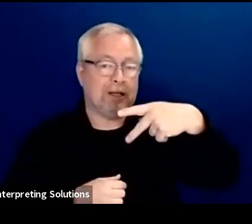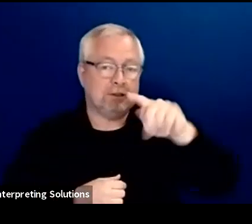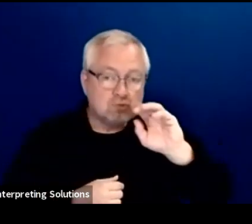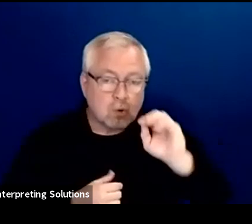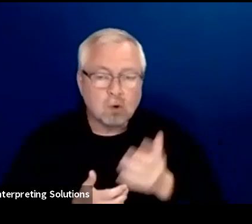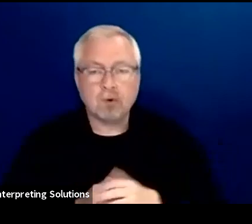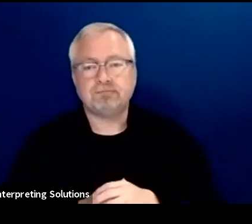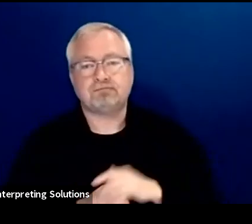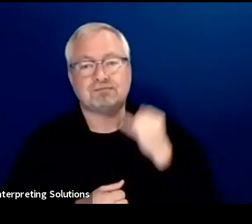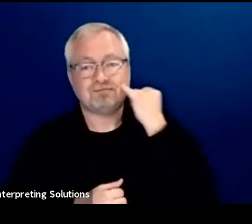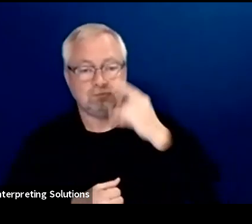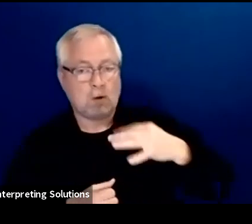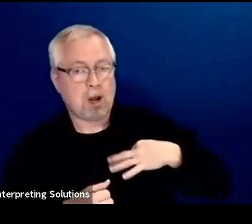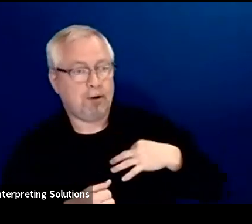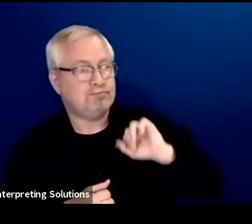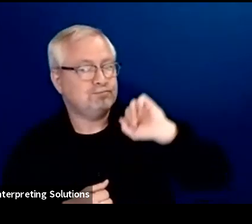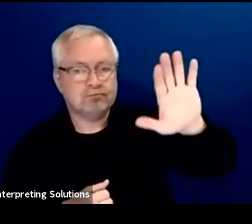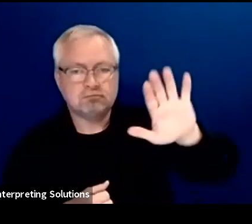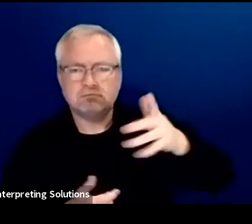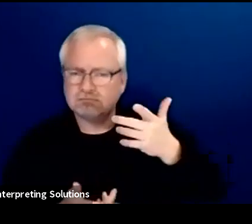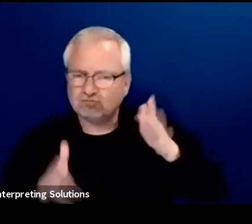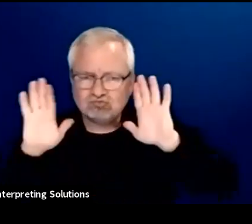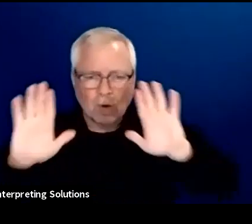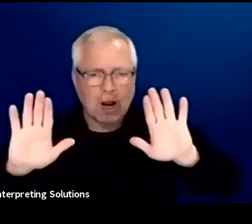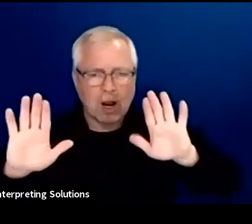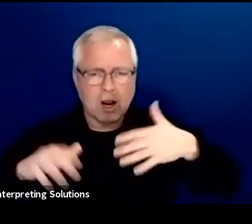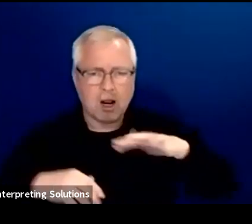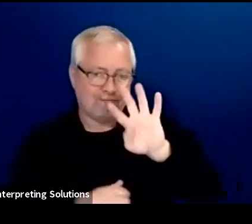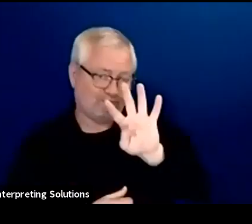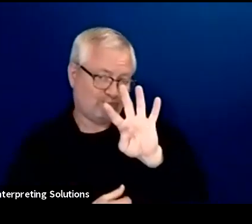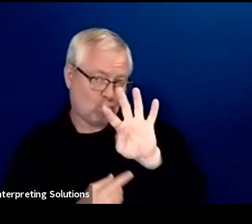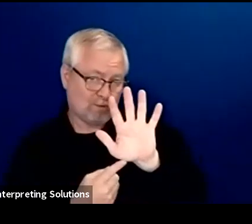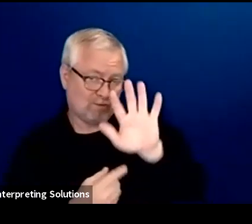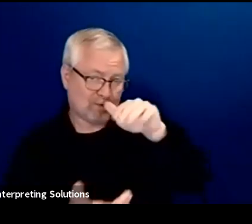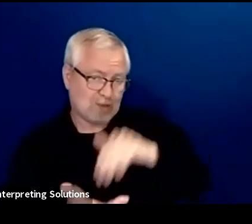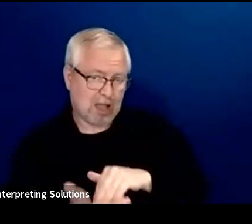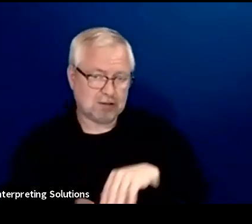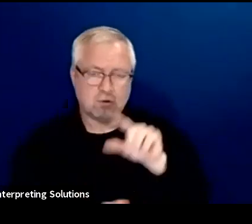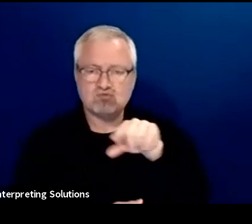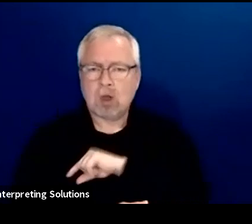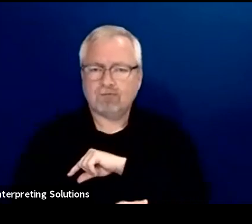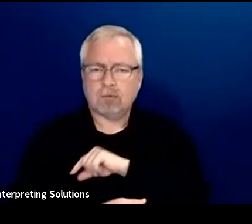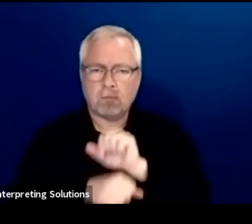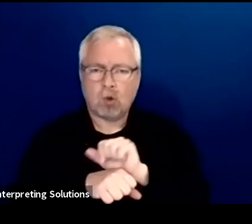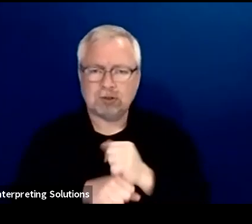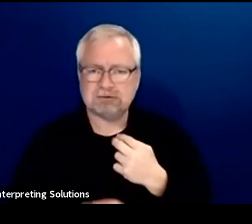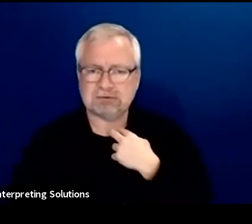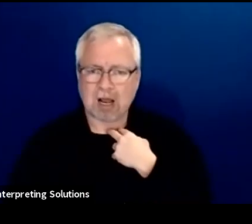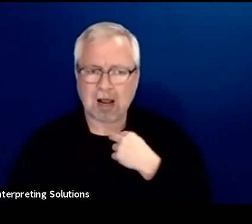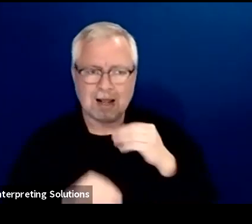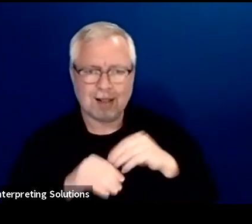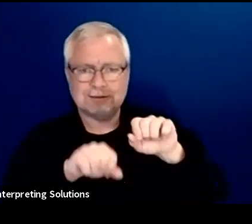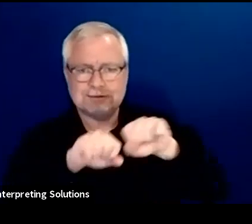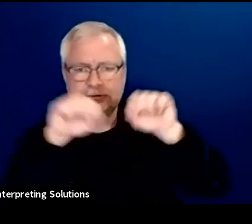going to be so critical. We've got about 45,000 qualified workers who are just stuck in our application queue right now because they've